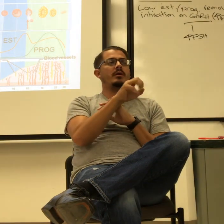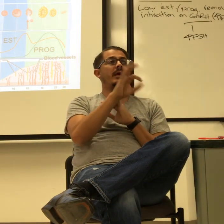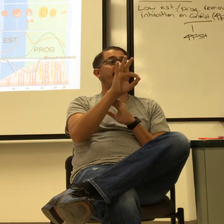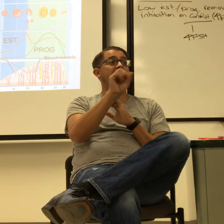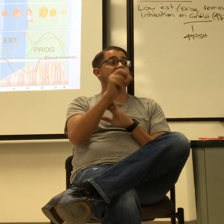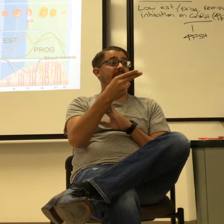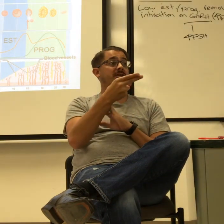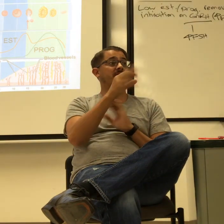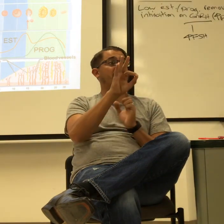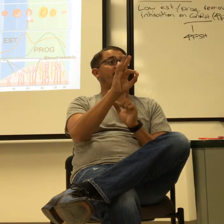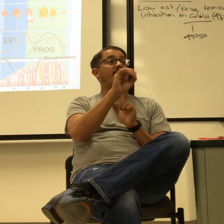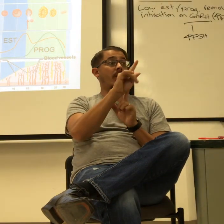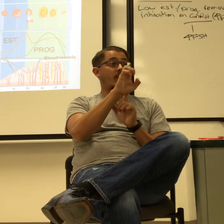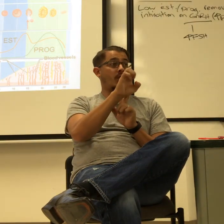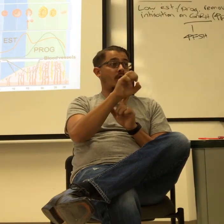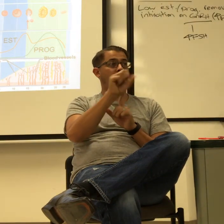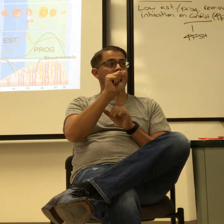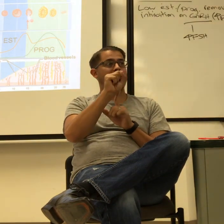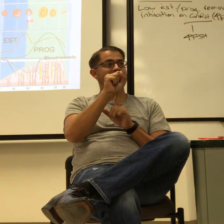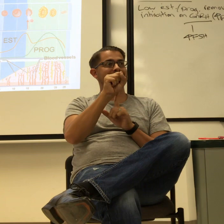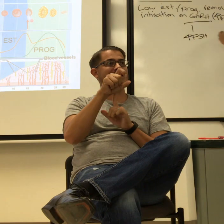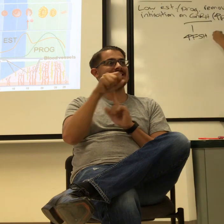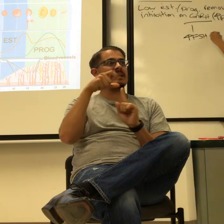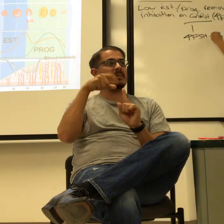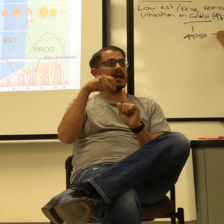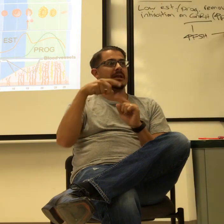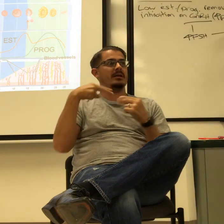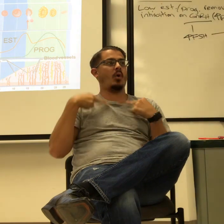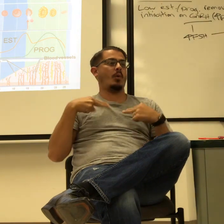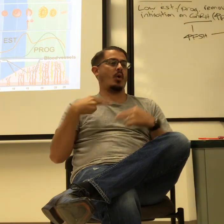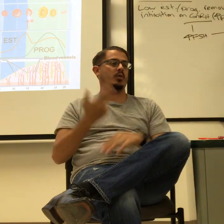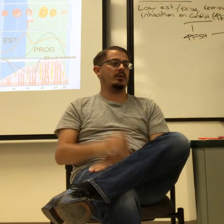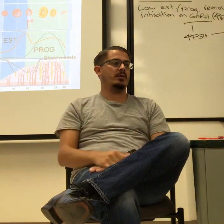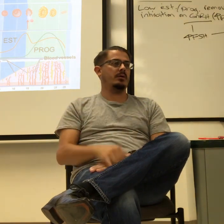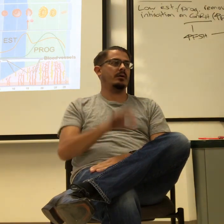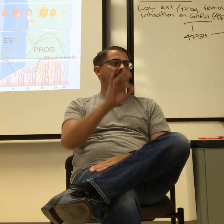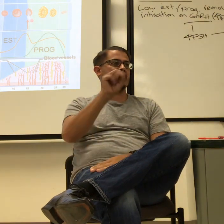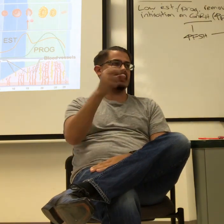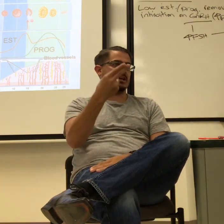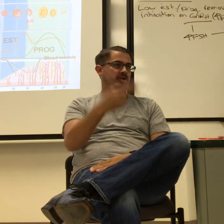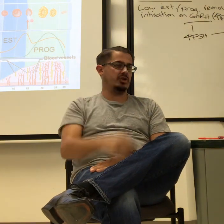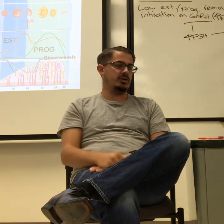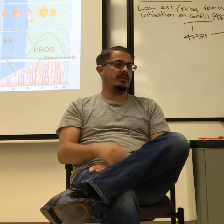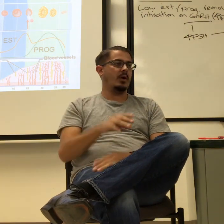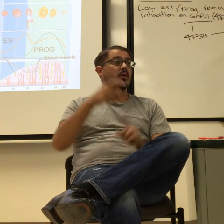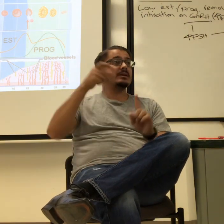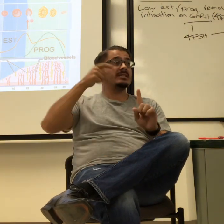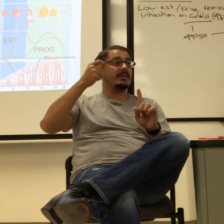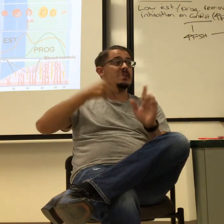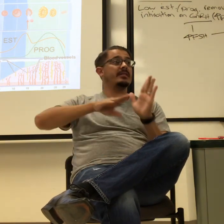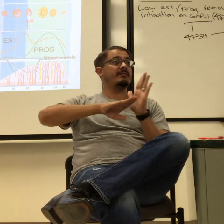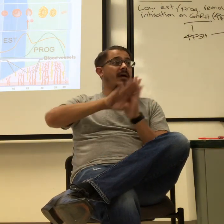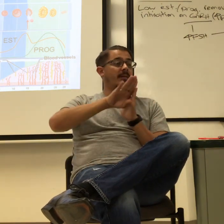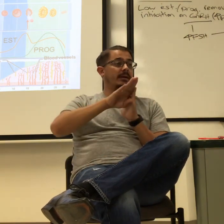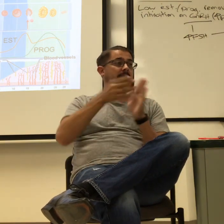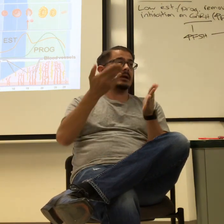hormone. So what that will do is that'll stimulate the development. Again, you'll